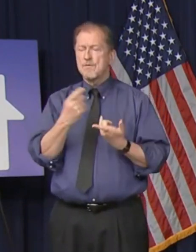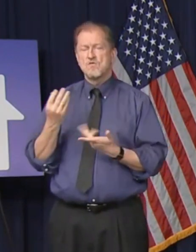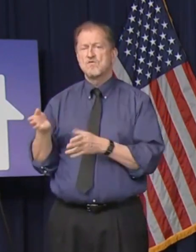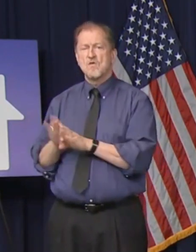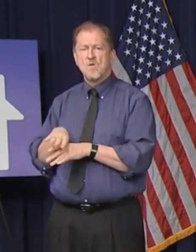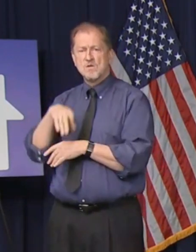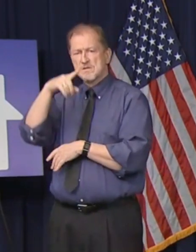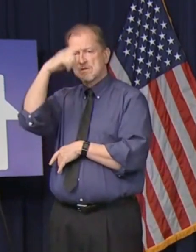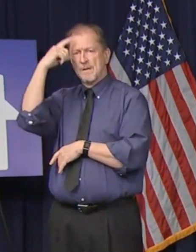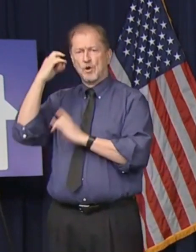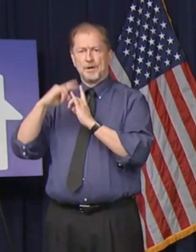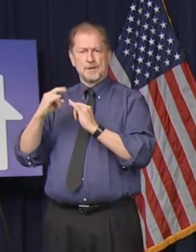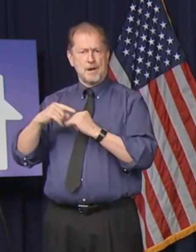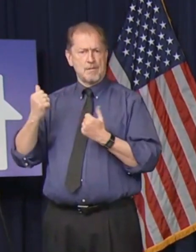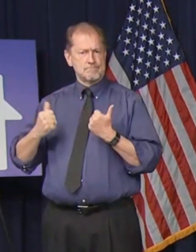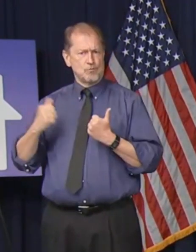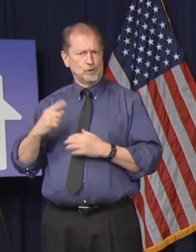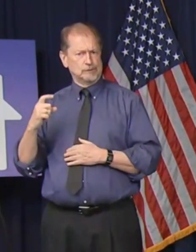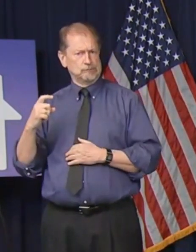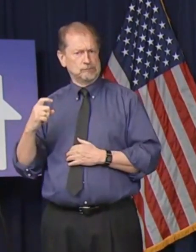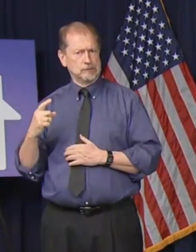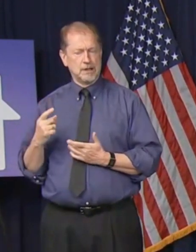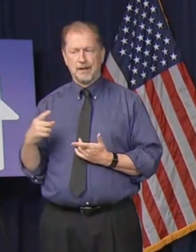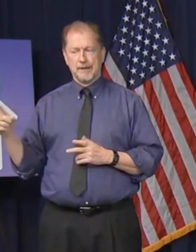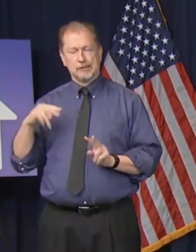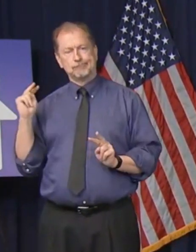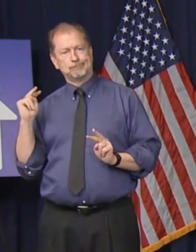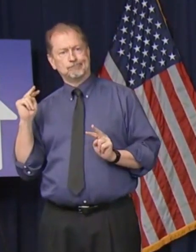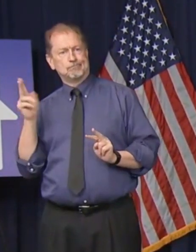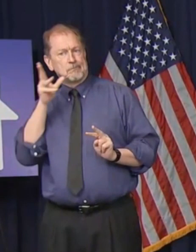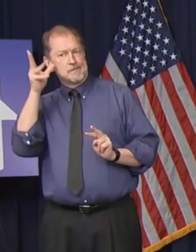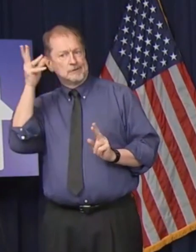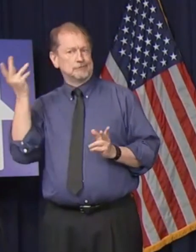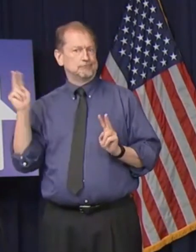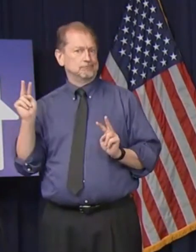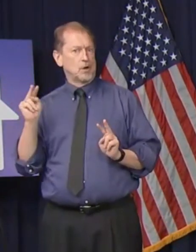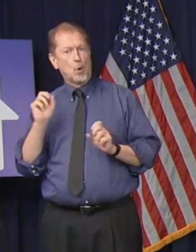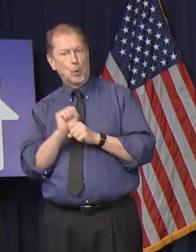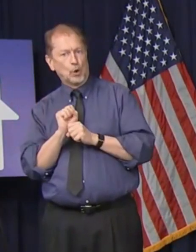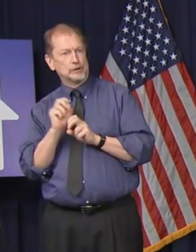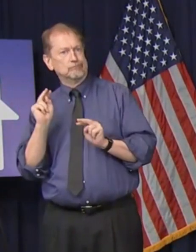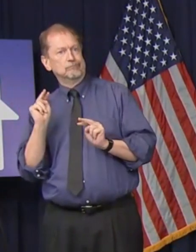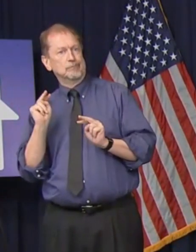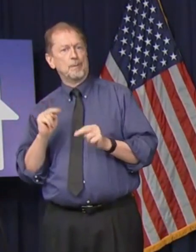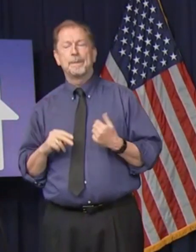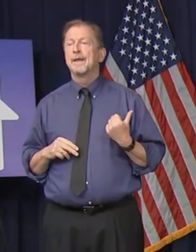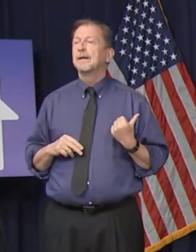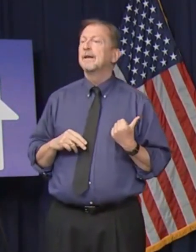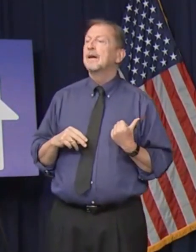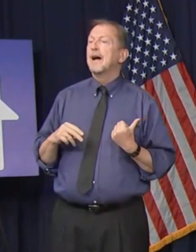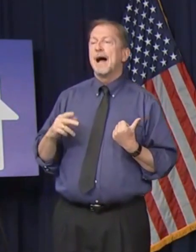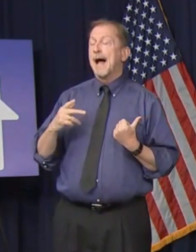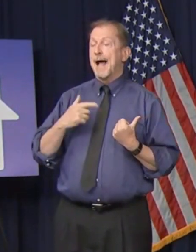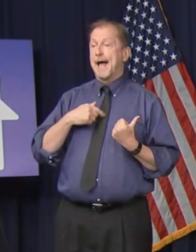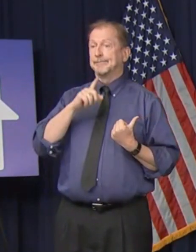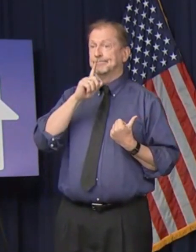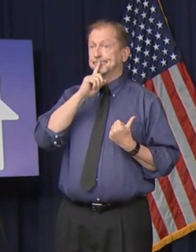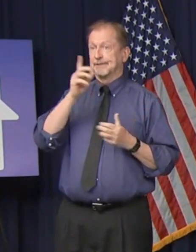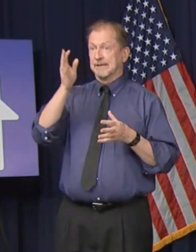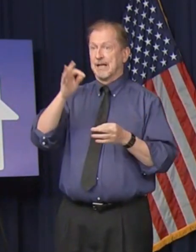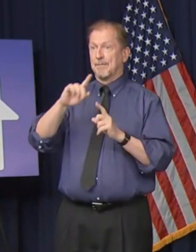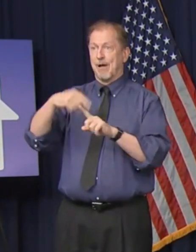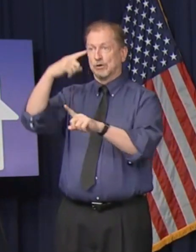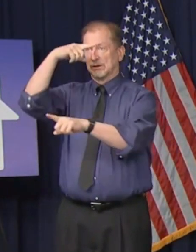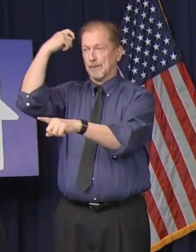camps will proceed or not. When can they expect that decision? Well, I'm not making decisions about summer camps, the summer